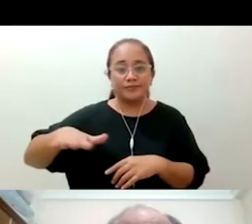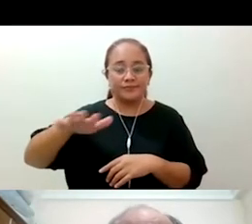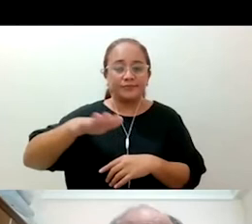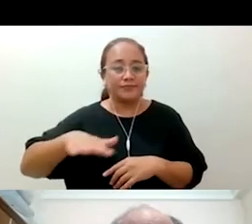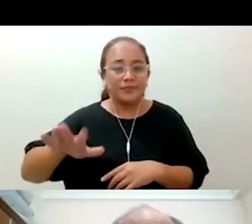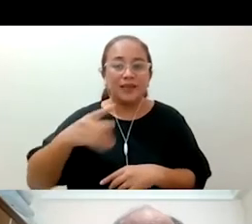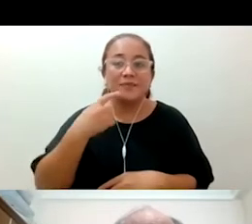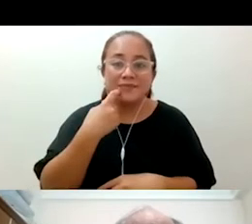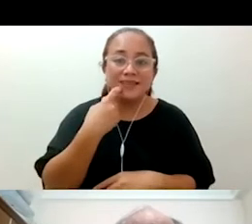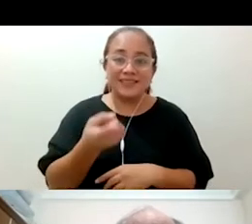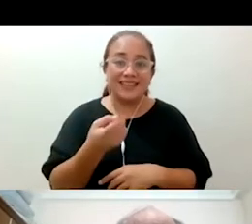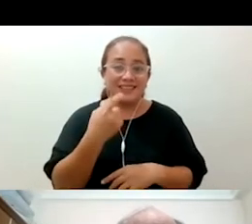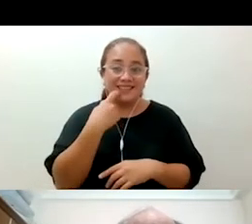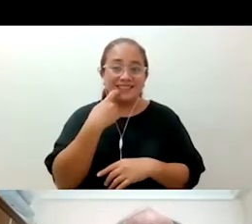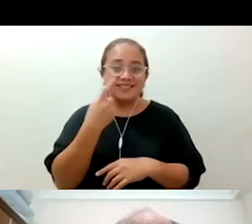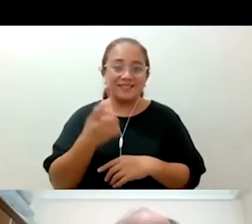as I mentioned,